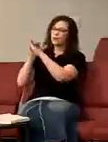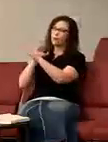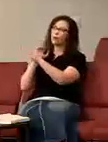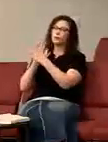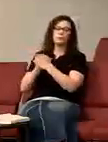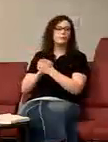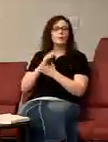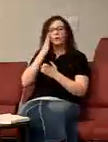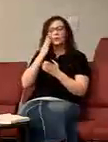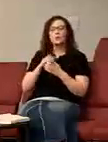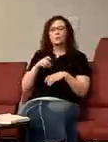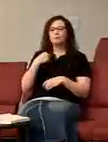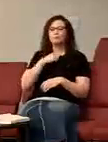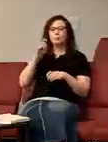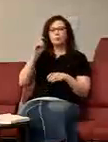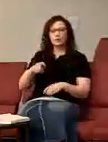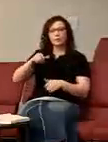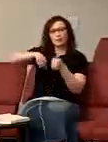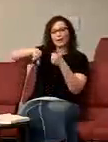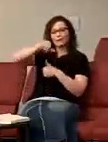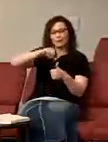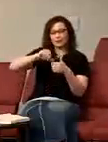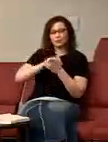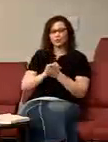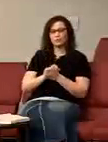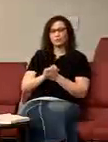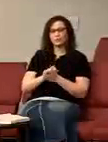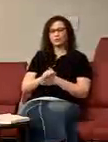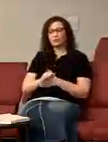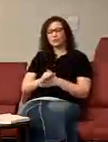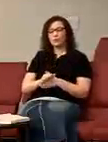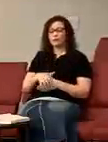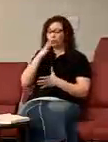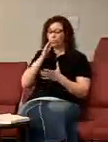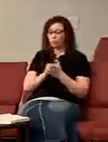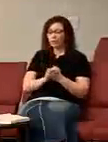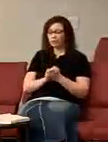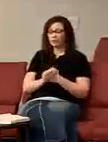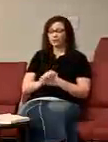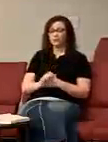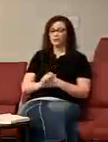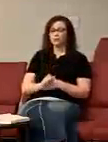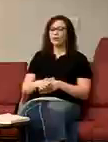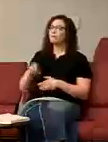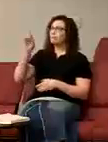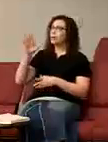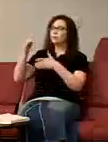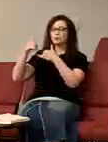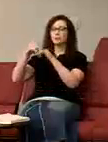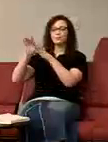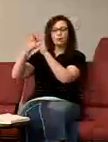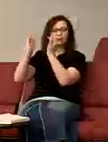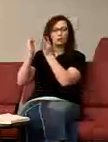fellowship, too. We need to have somebody to say, like my wife did, hey, God's still on the throne. Amen. Amen. And you just